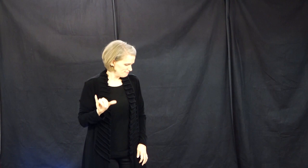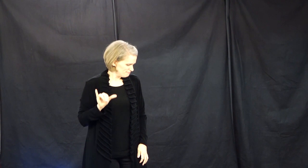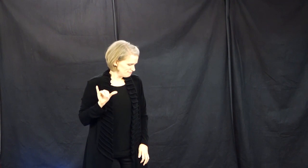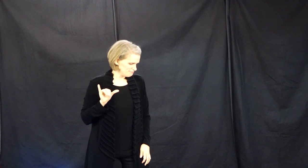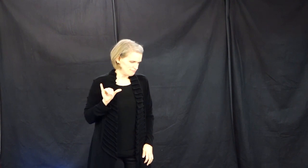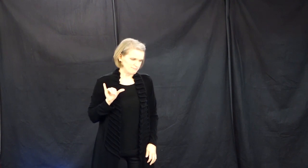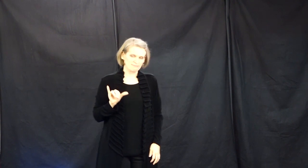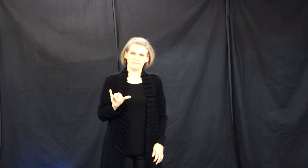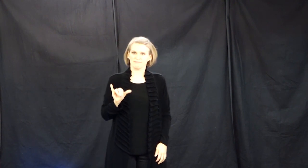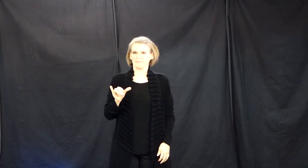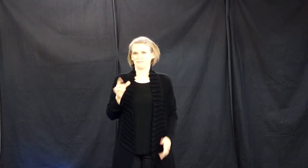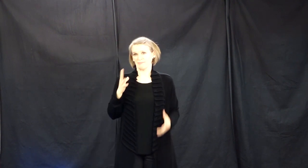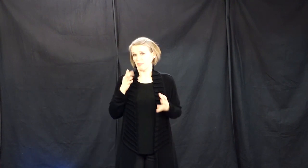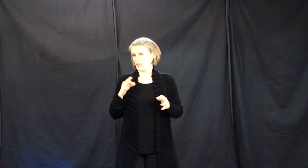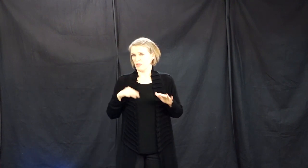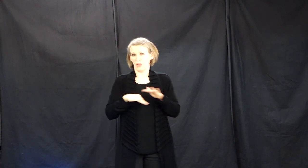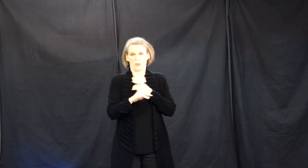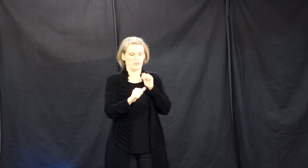I get a drink.